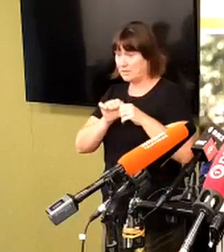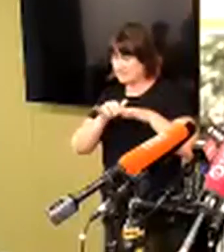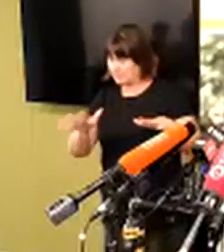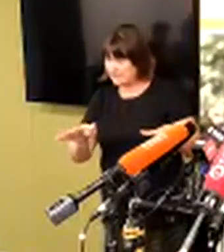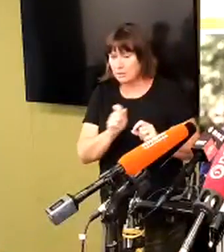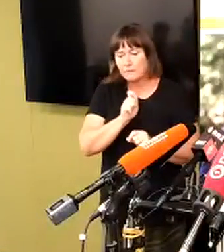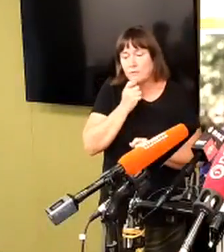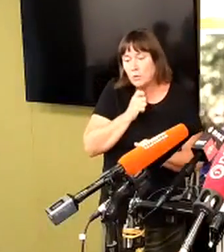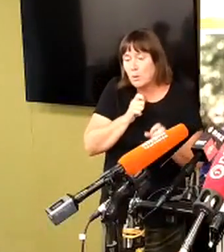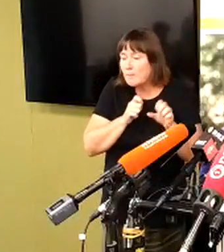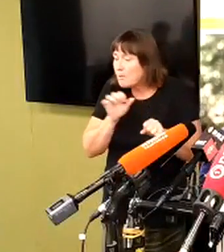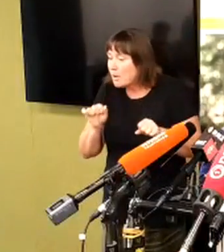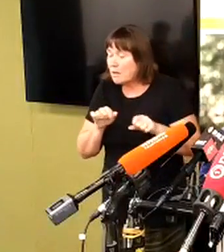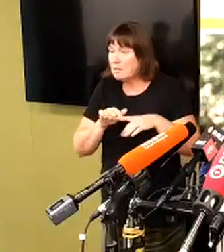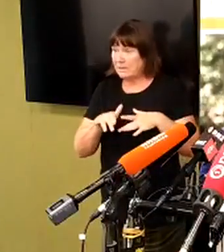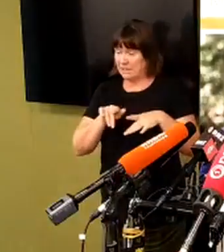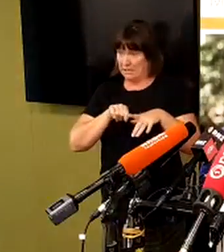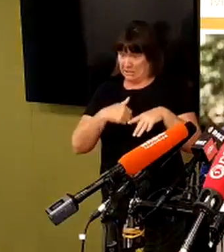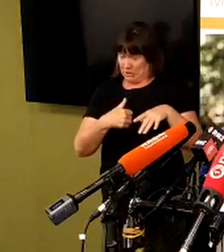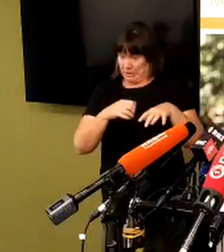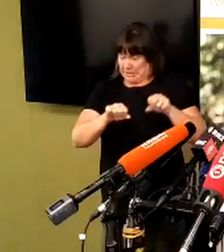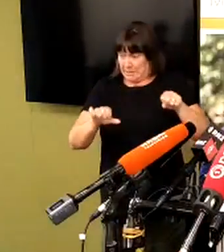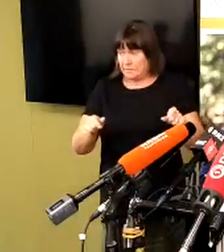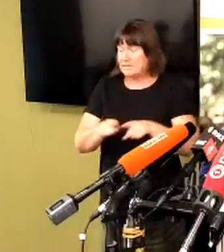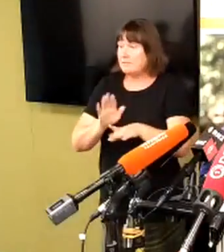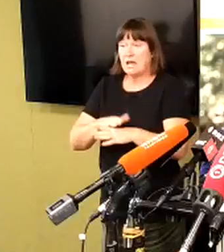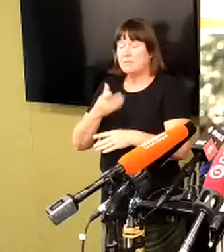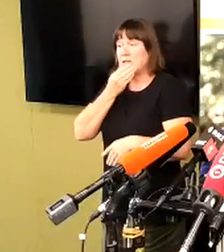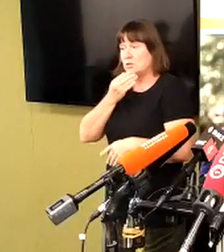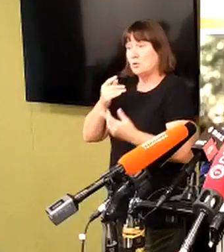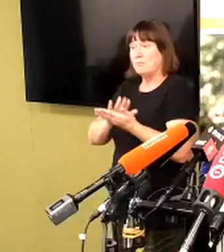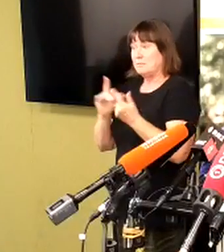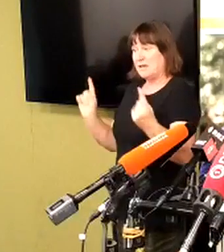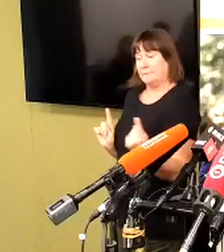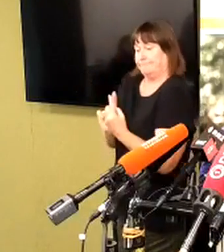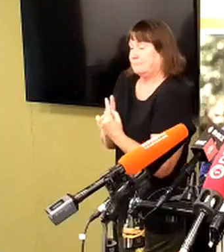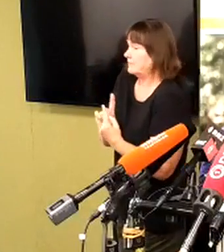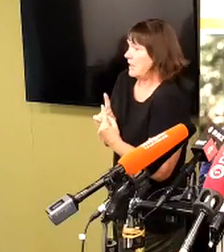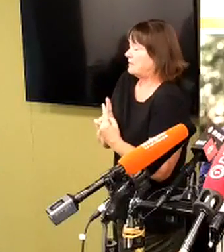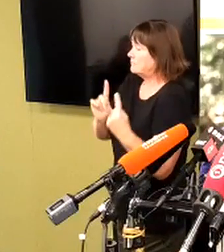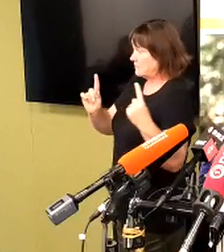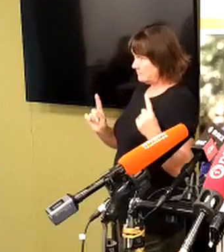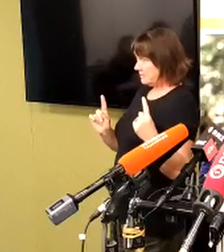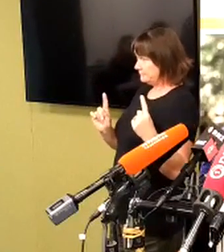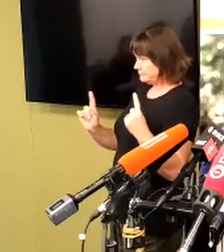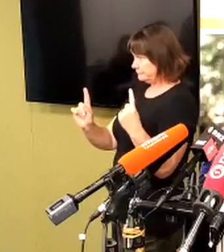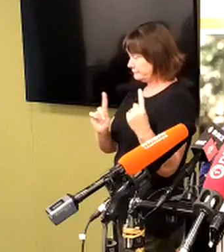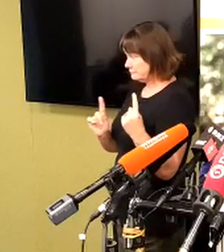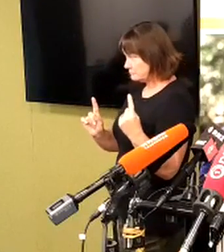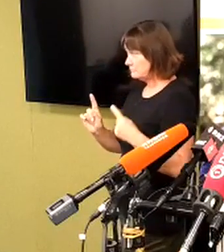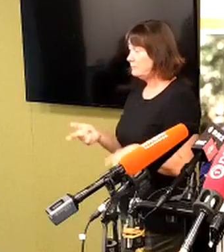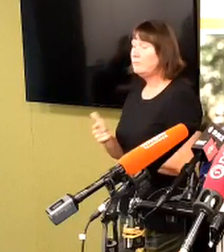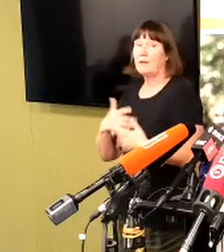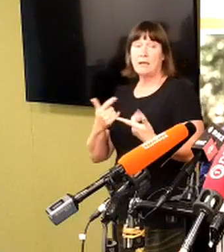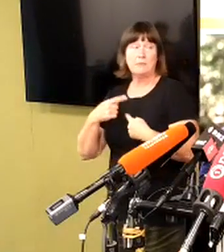to preempt it and also start to get used to social distancing. How long do you think we will need to keep this management up in terms of the public health